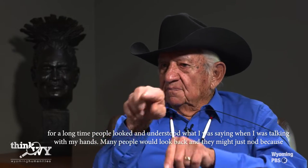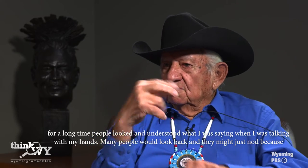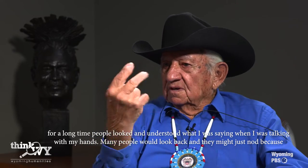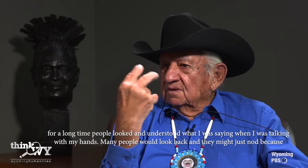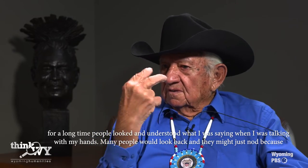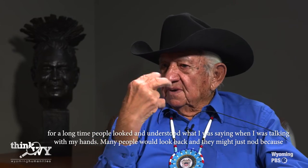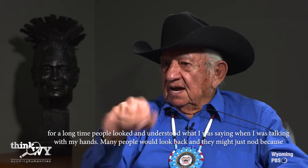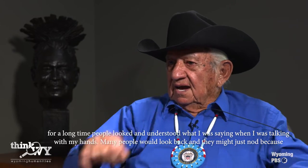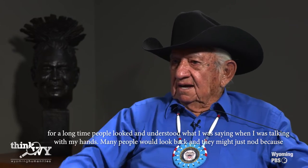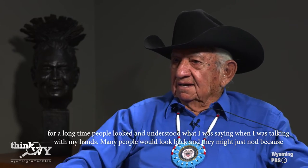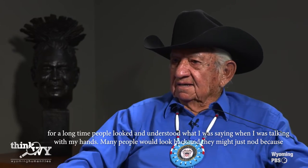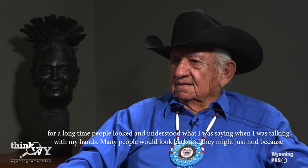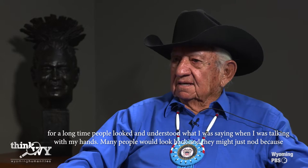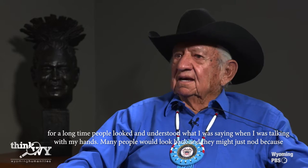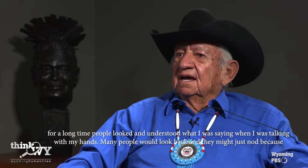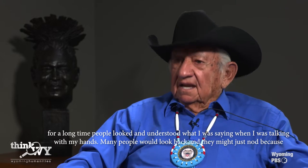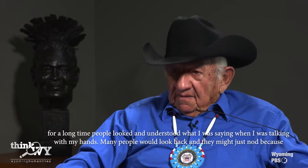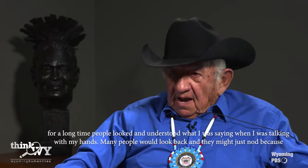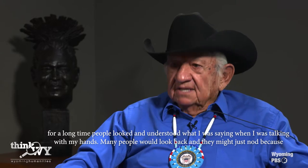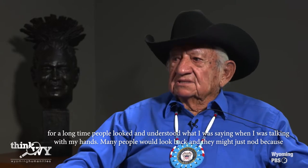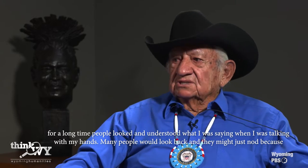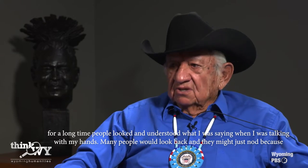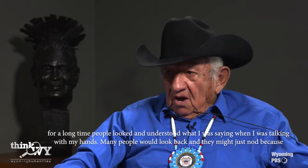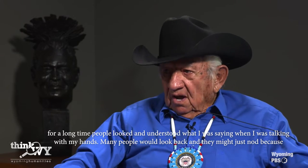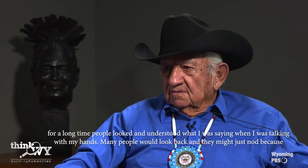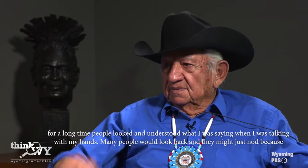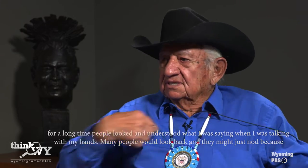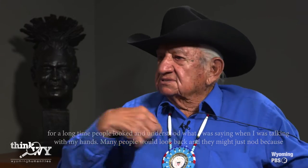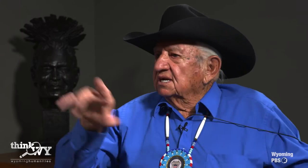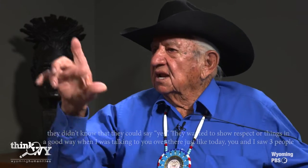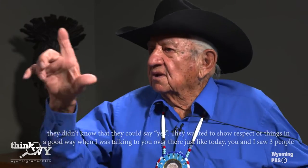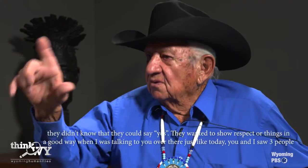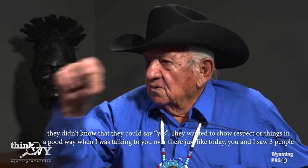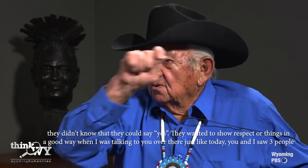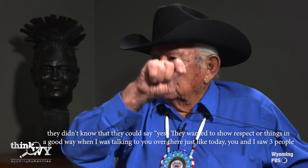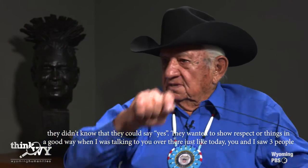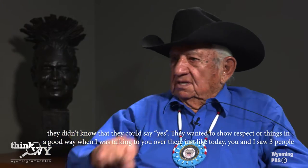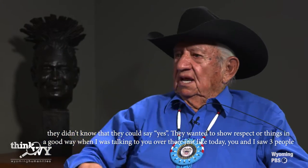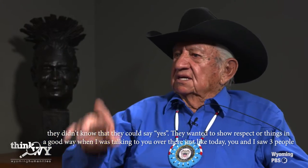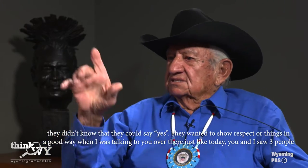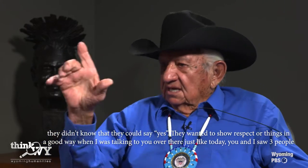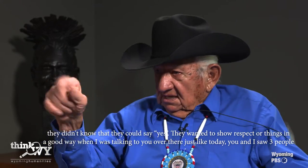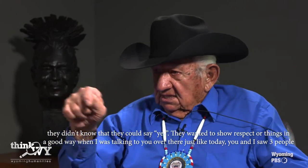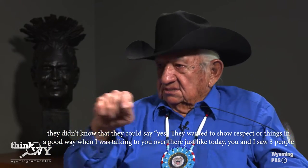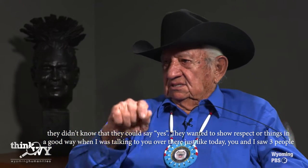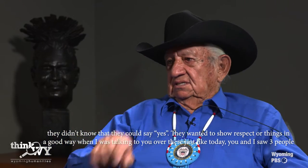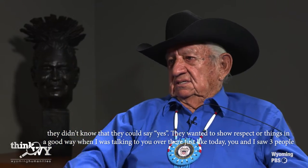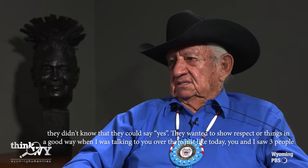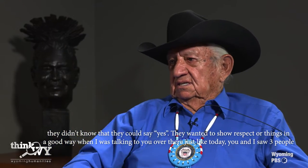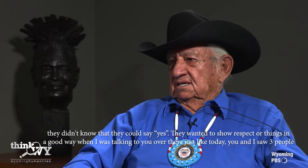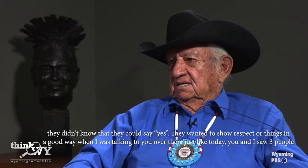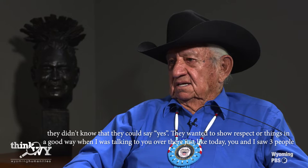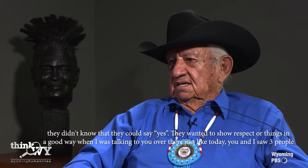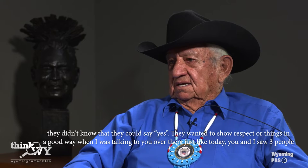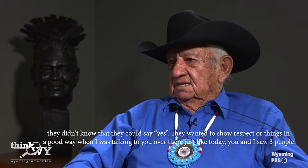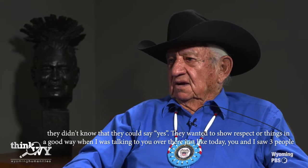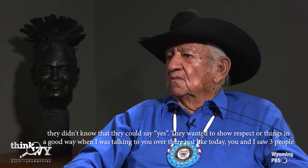Many people would look back and they might just nod because they didn't know that they could say yes. They wanted